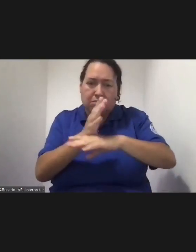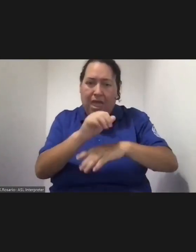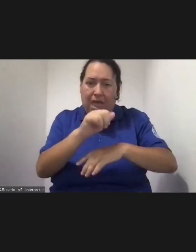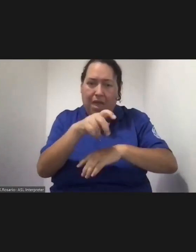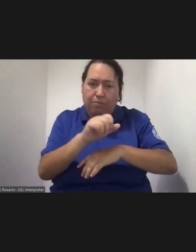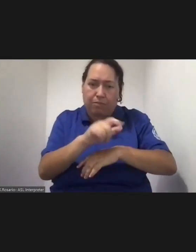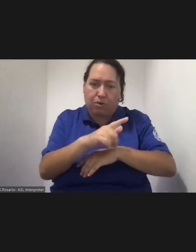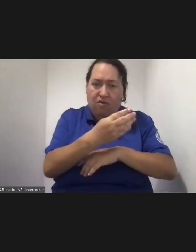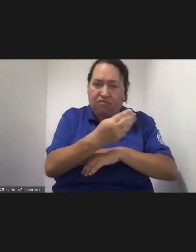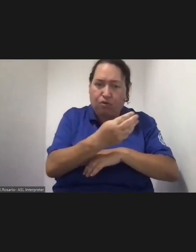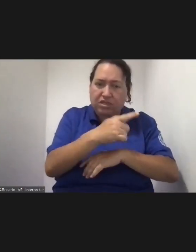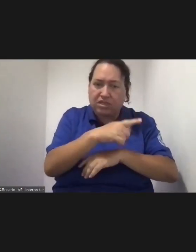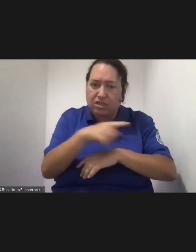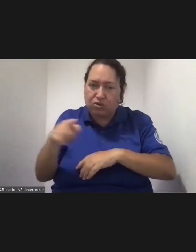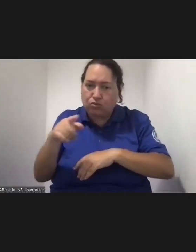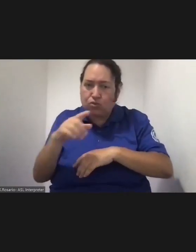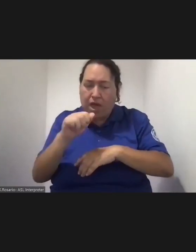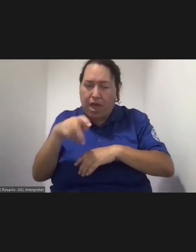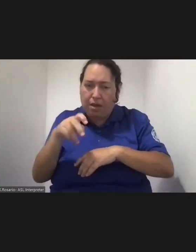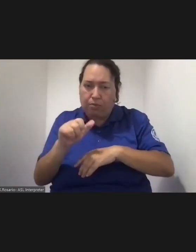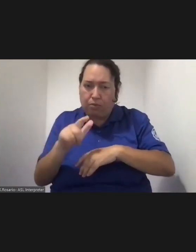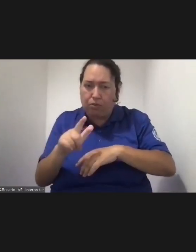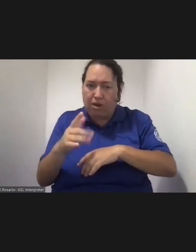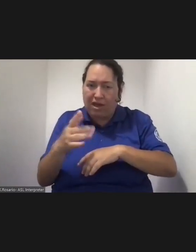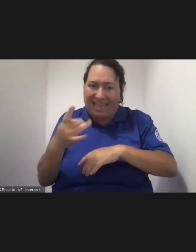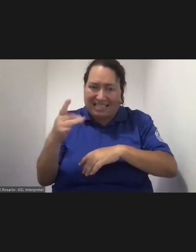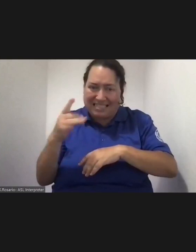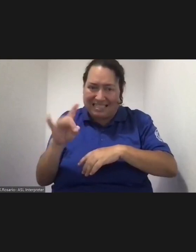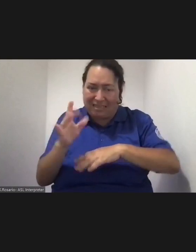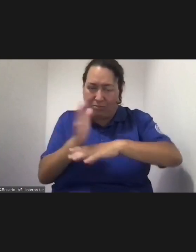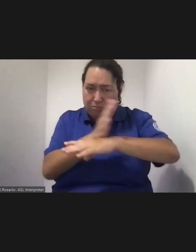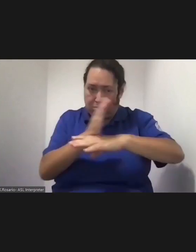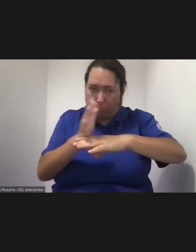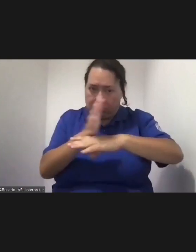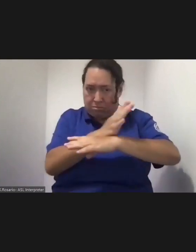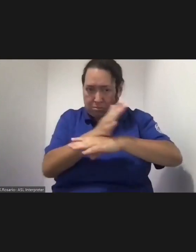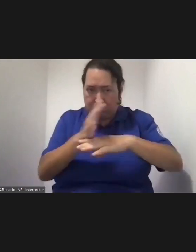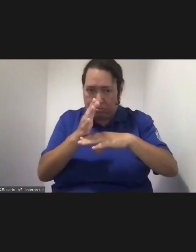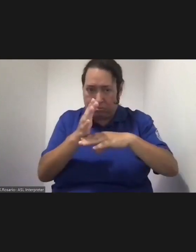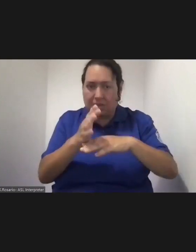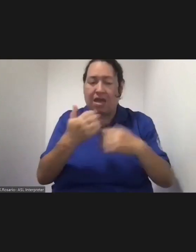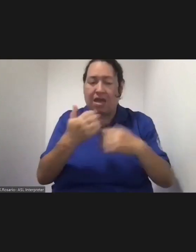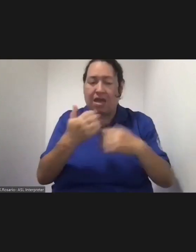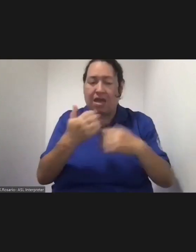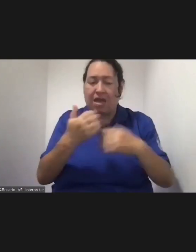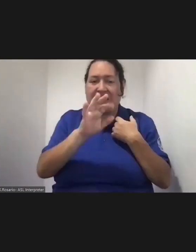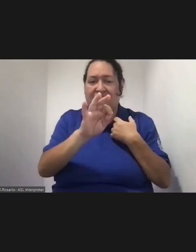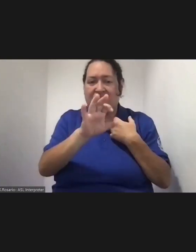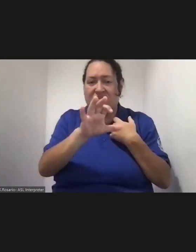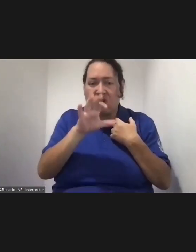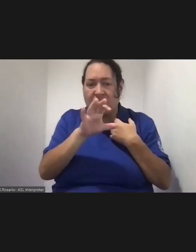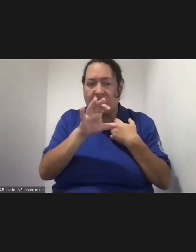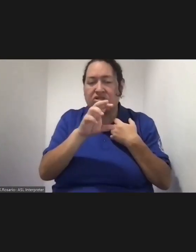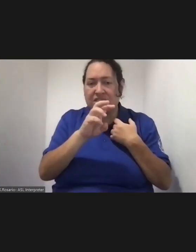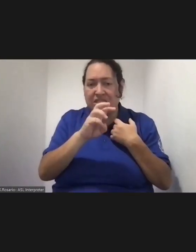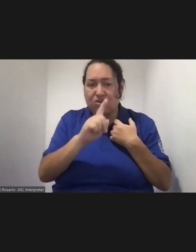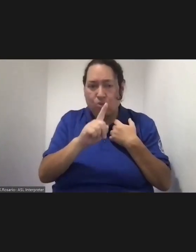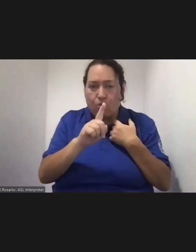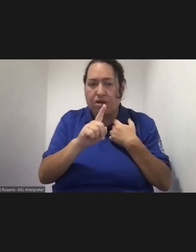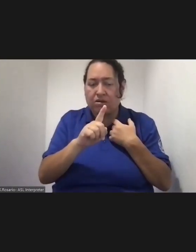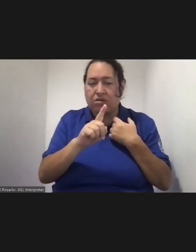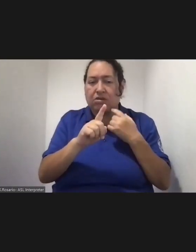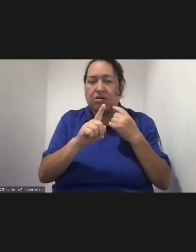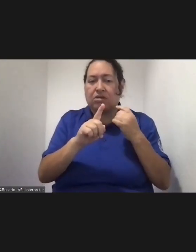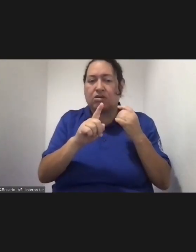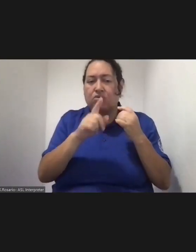April 18th. We've been able to identify 961 individuals who visited the hotel at this